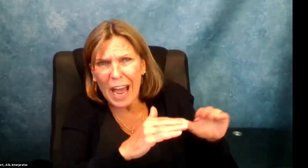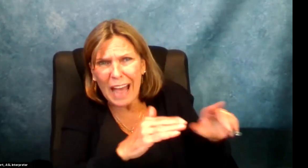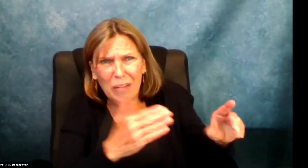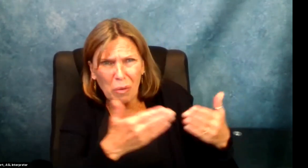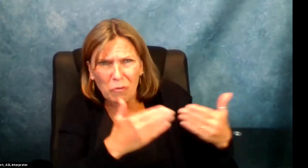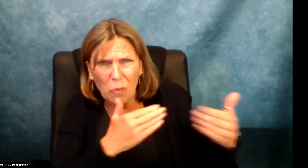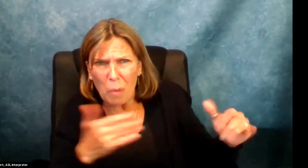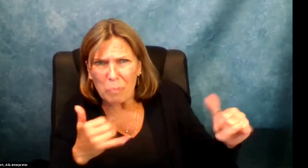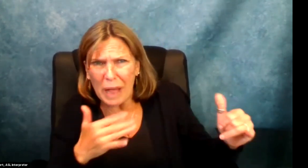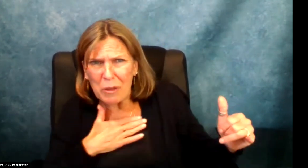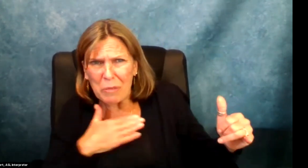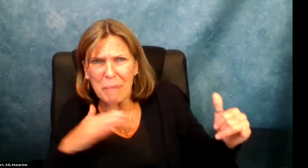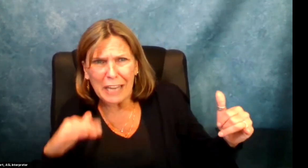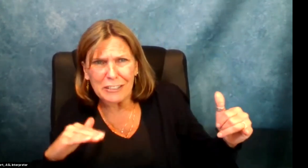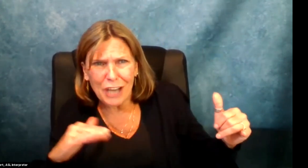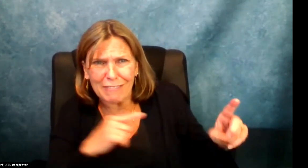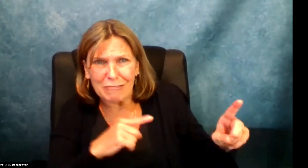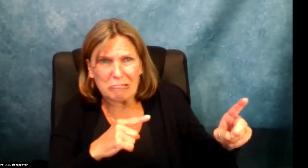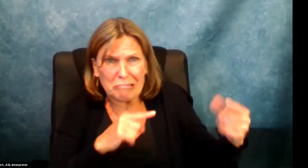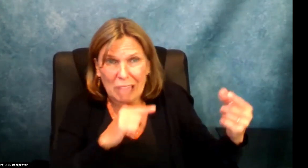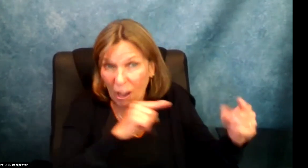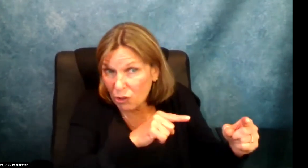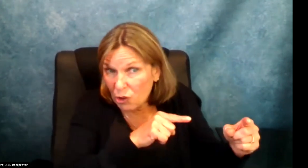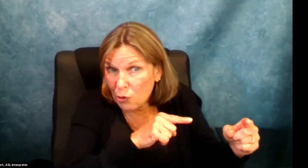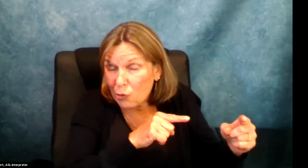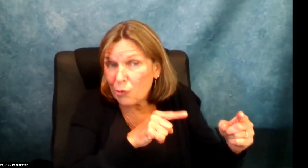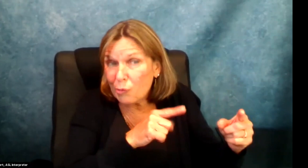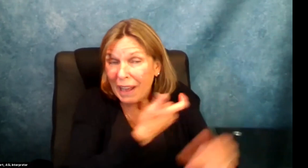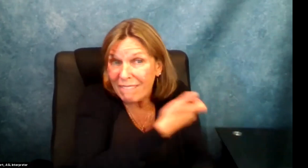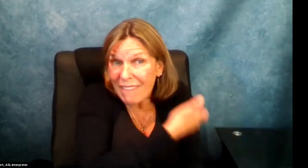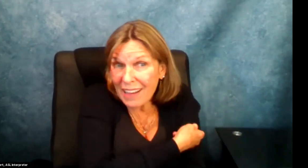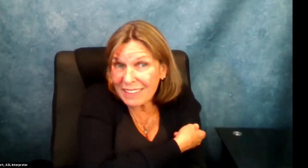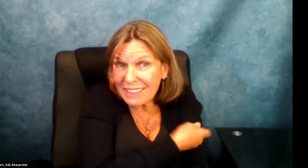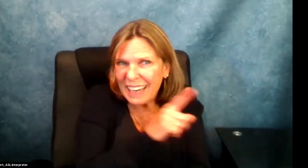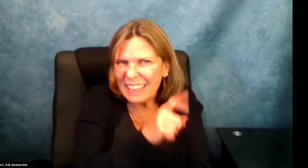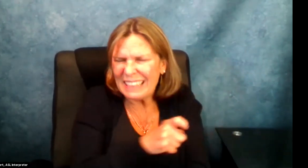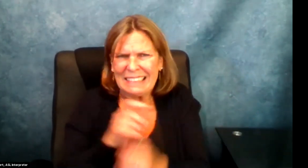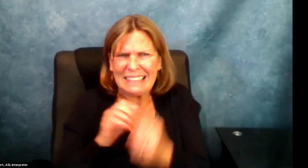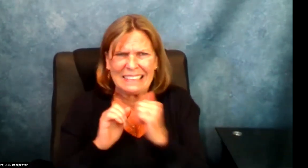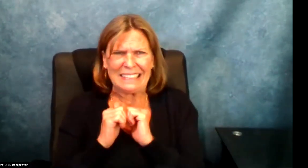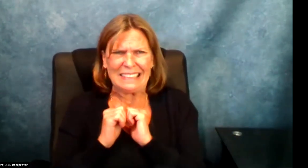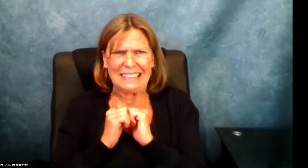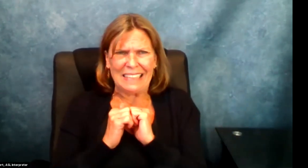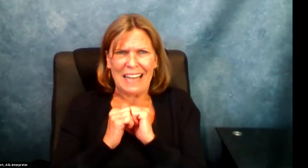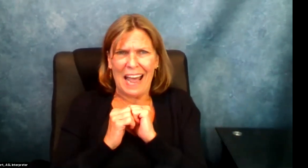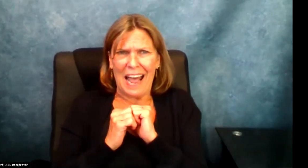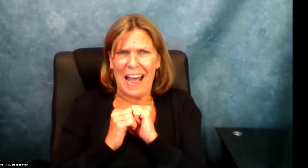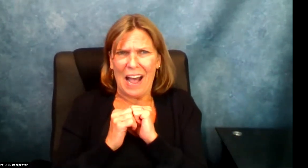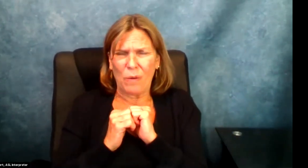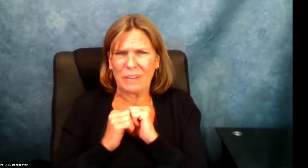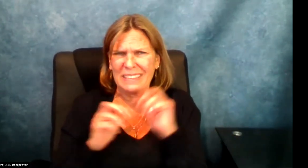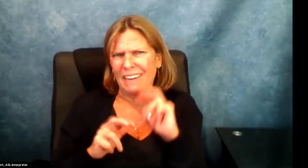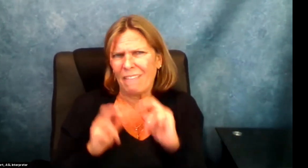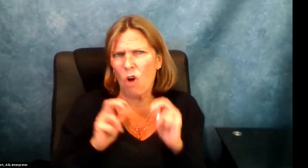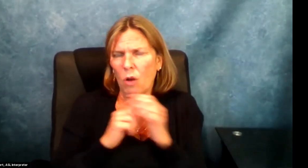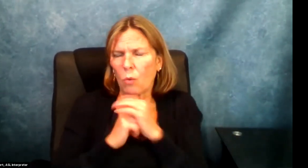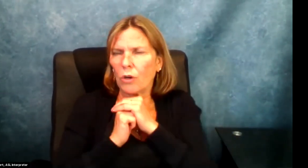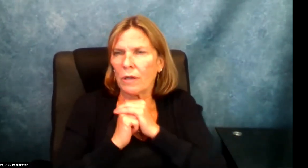folks have ways that they ask. I think one way is you can